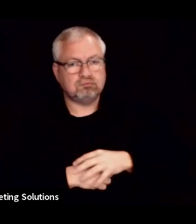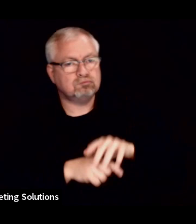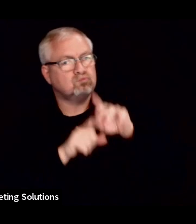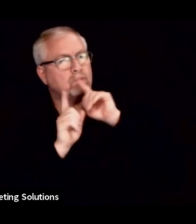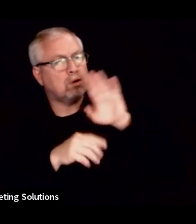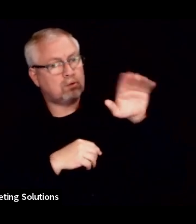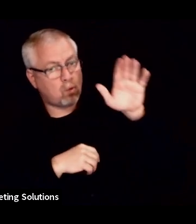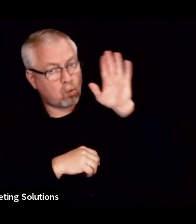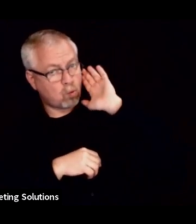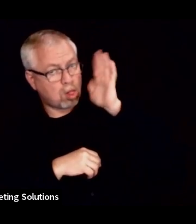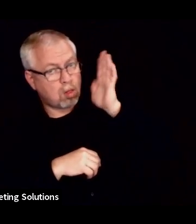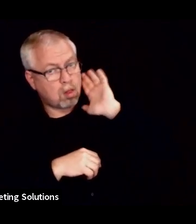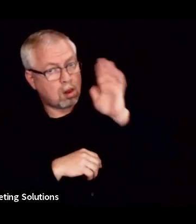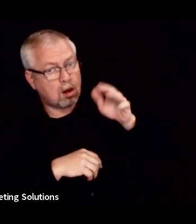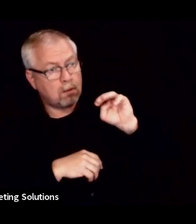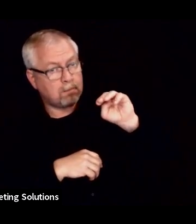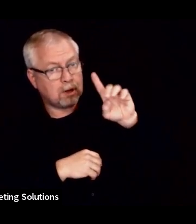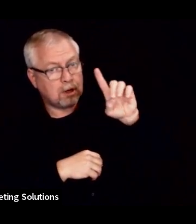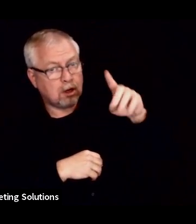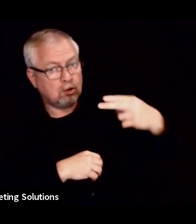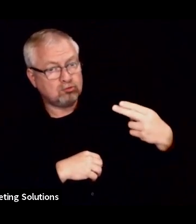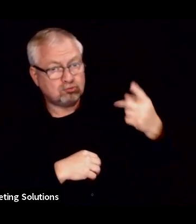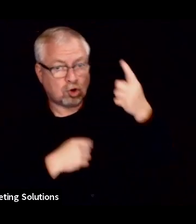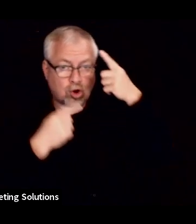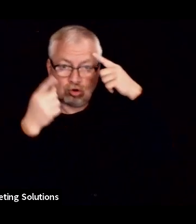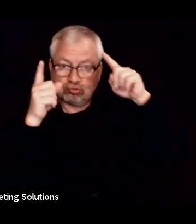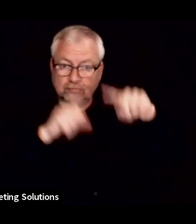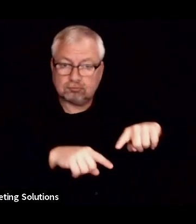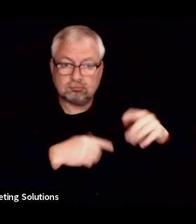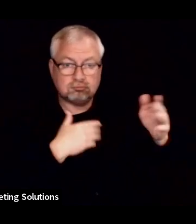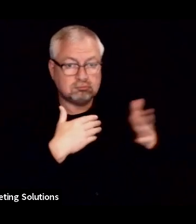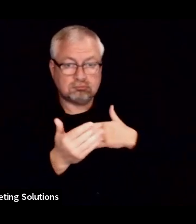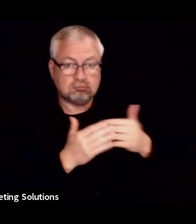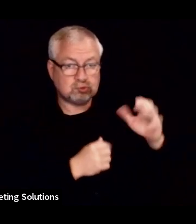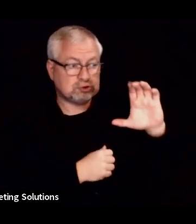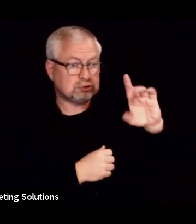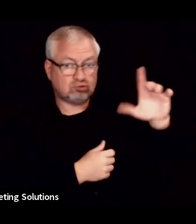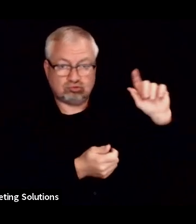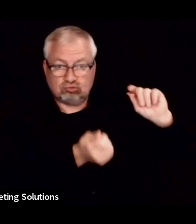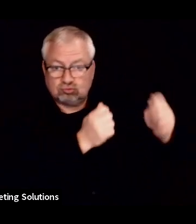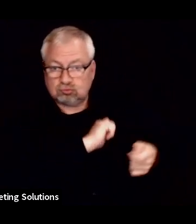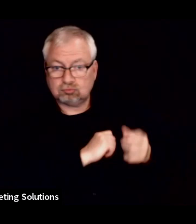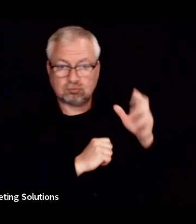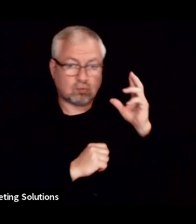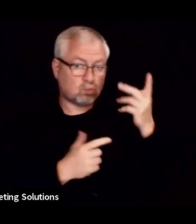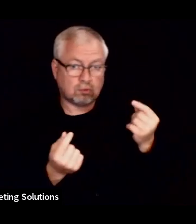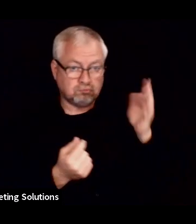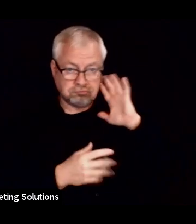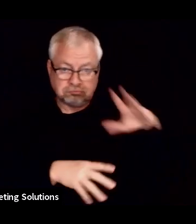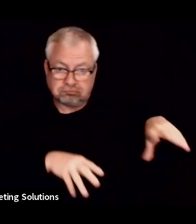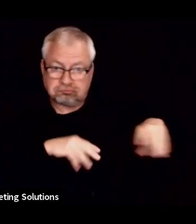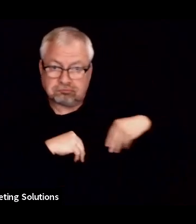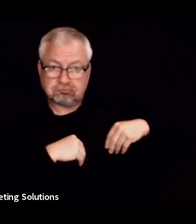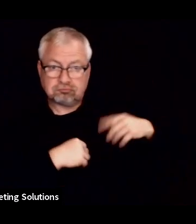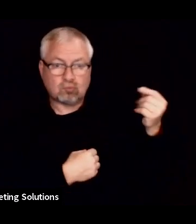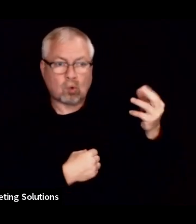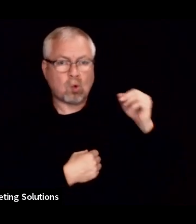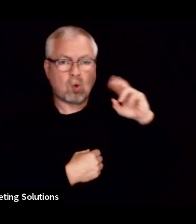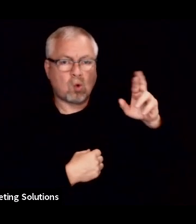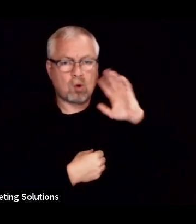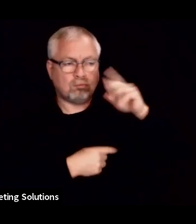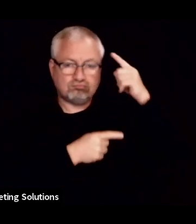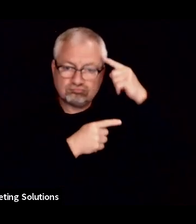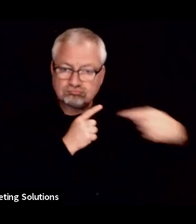what CDC guidelines are, whatever the changes are, or will you have any indication of that at all? Yeah,